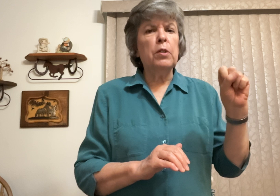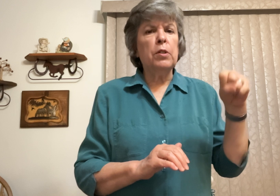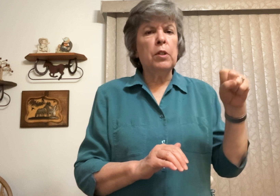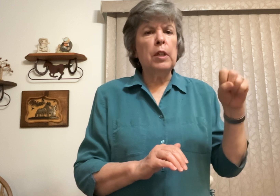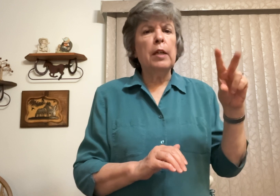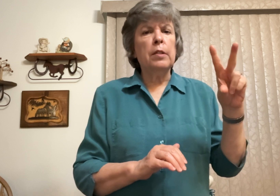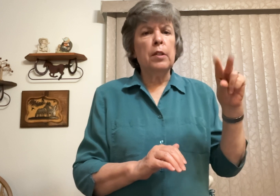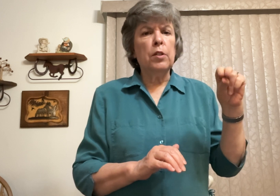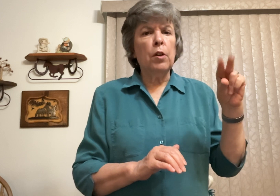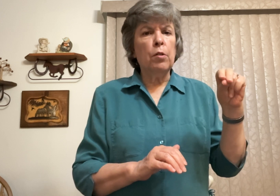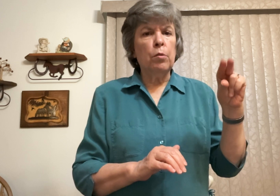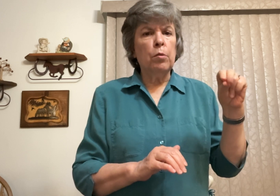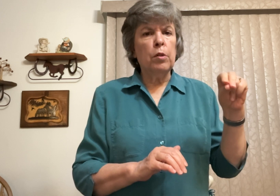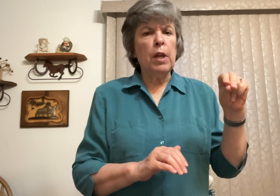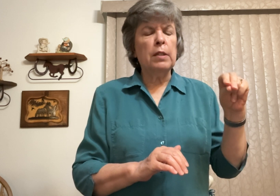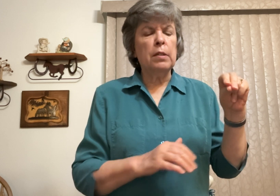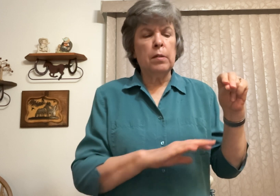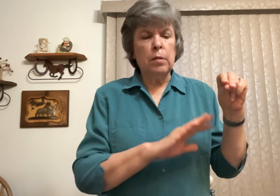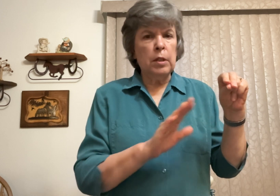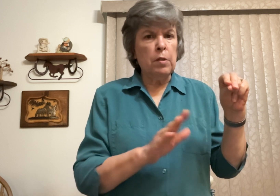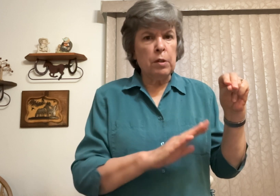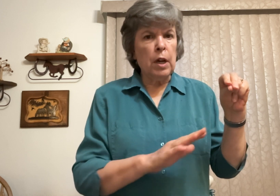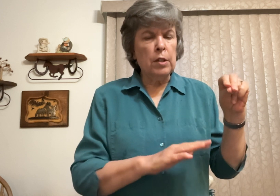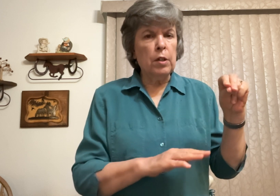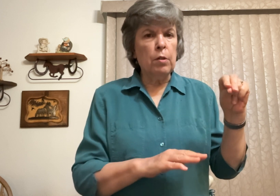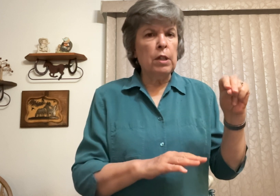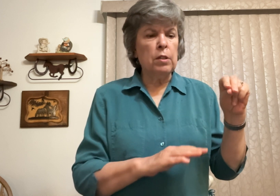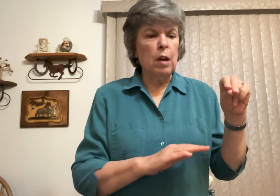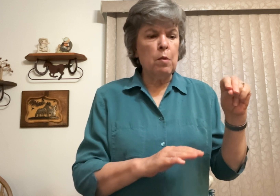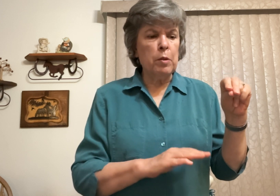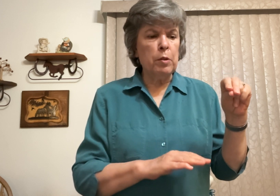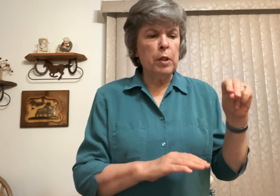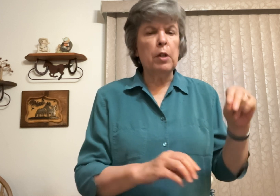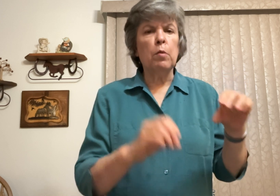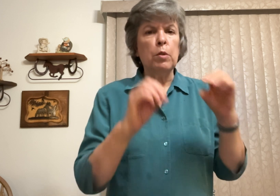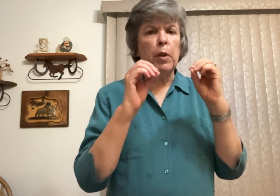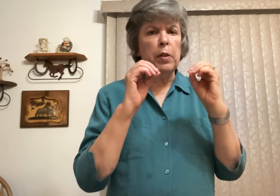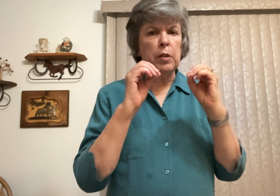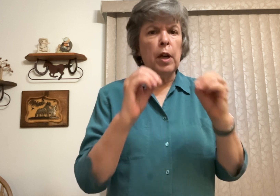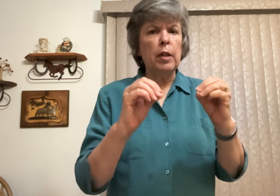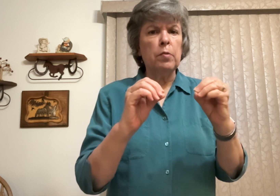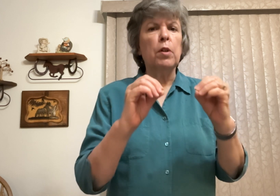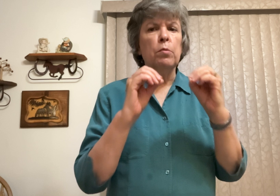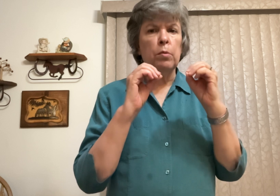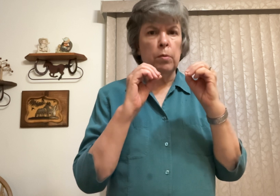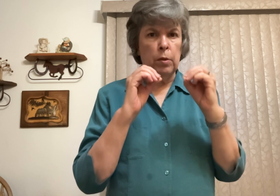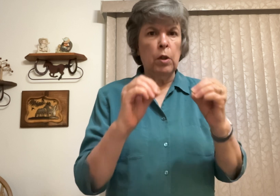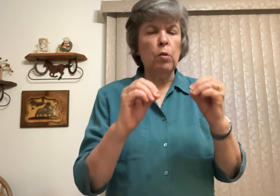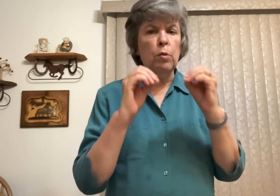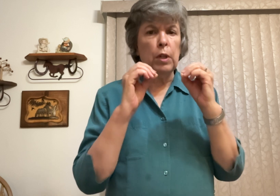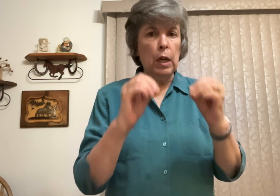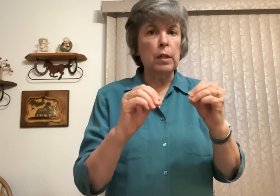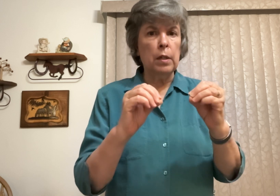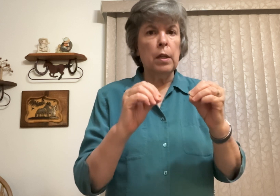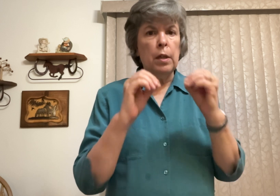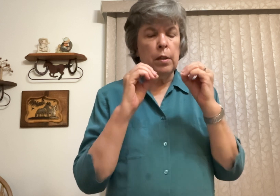the yes and no. So that's the other kind of no. That's not what we're doing here. We're doing this kind of no. No, none.